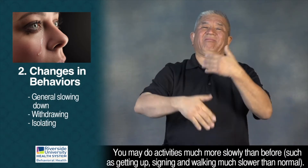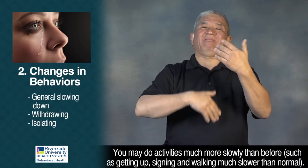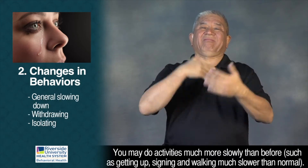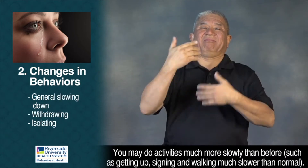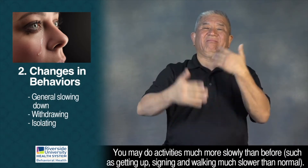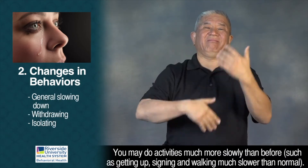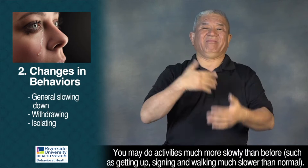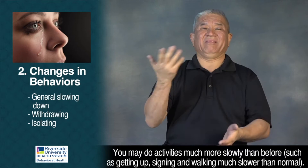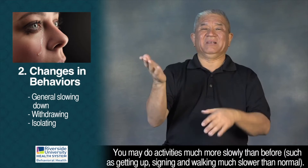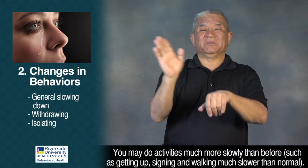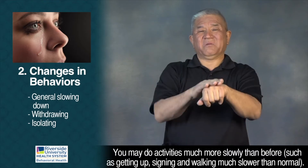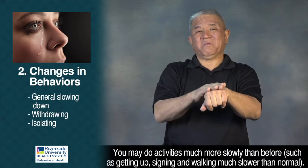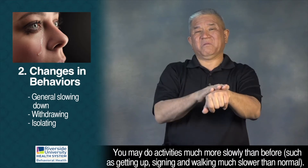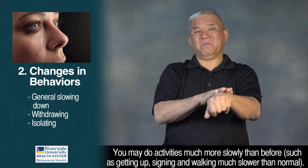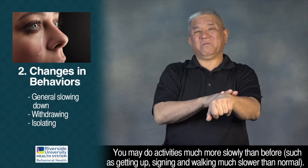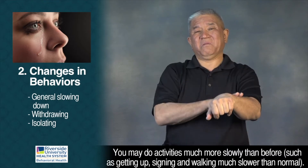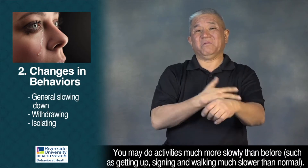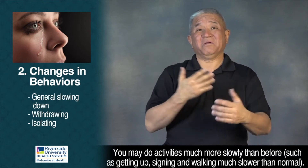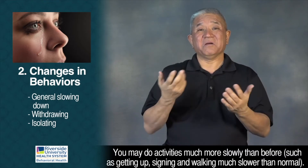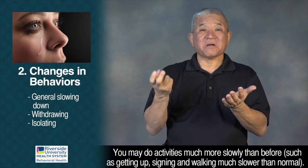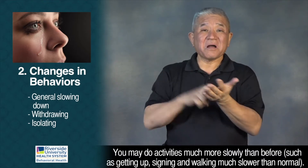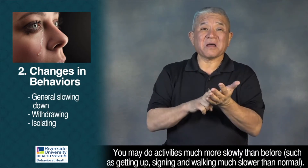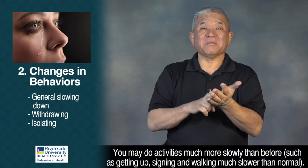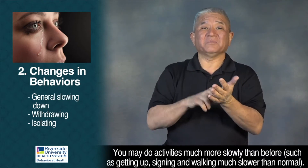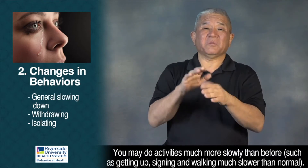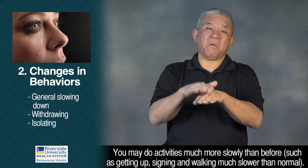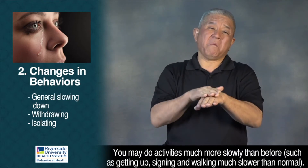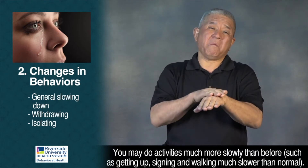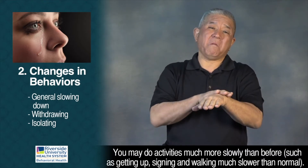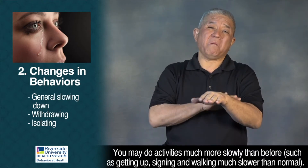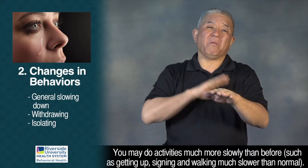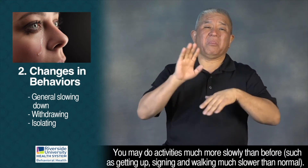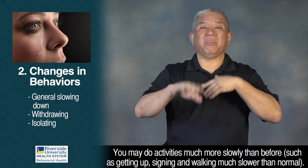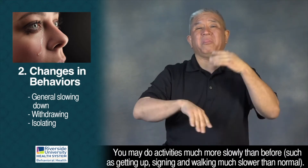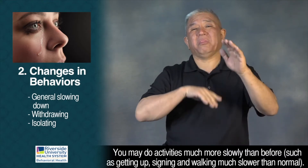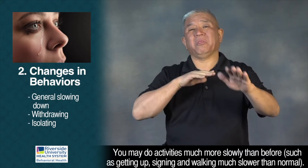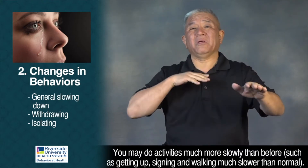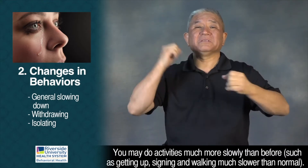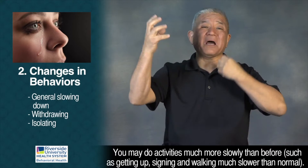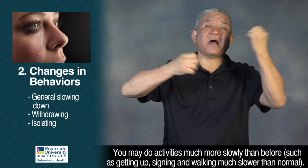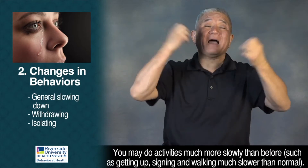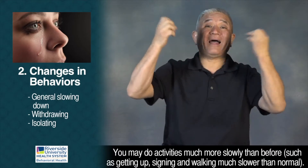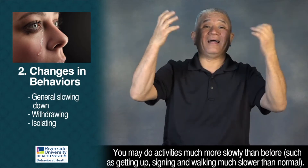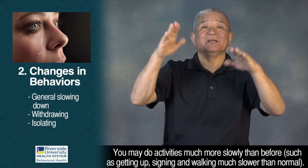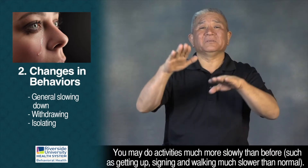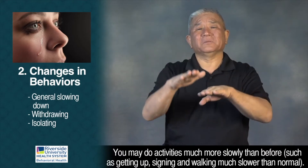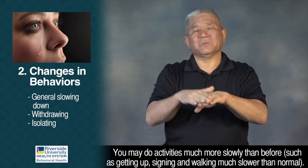You may do activities much more slowly than before, such as getting up, signing, and walking much slower